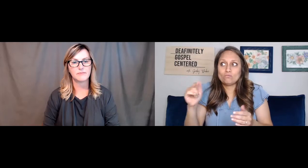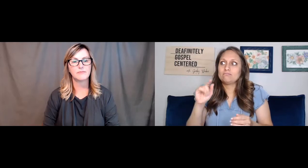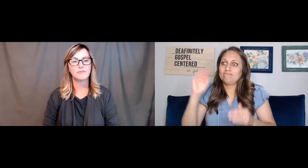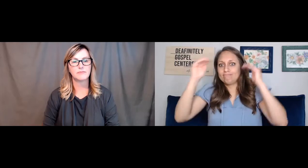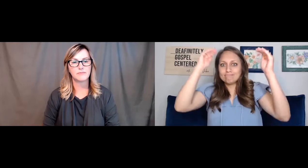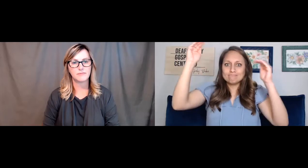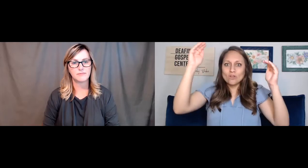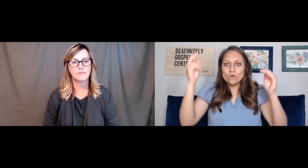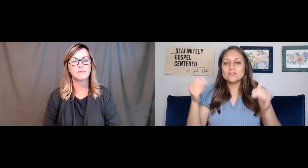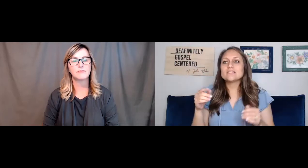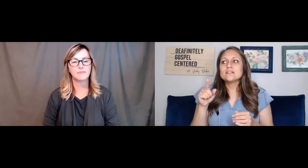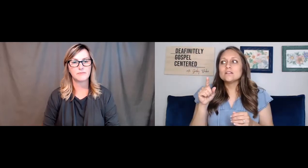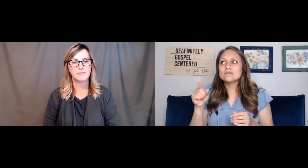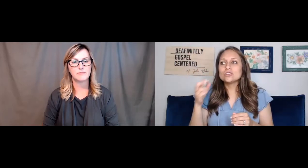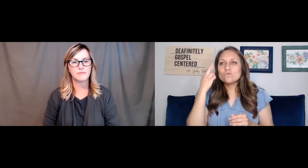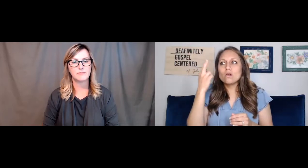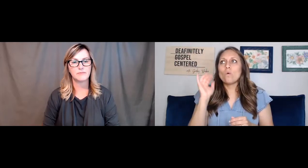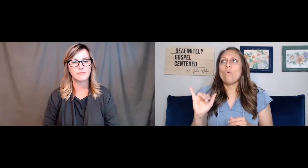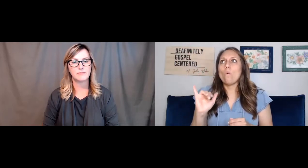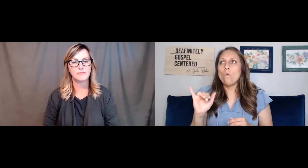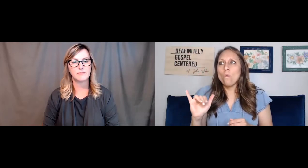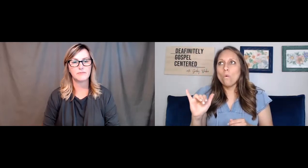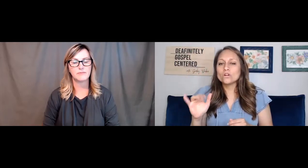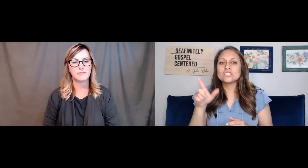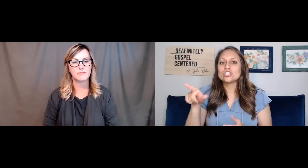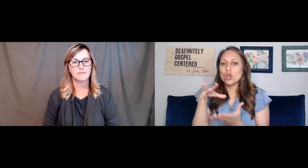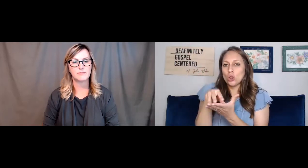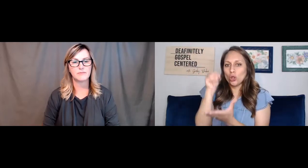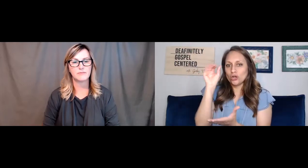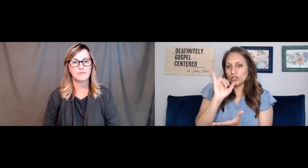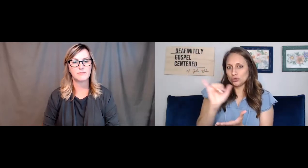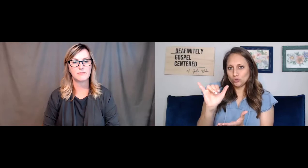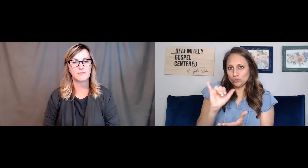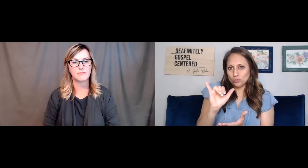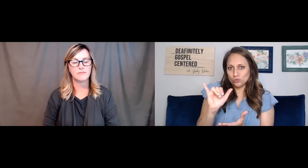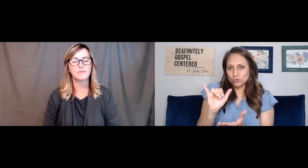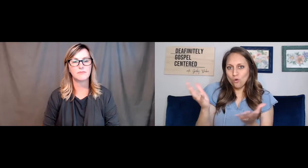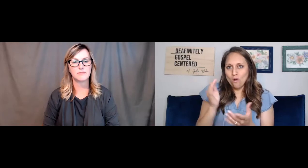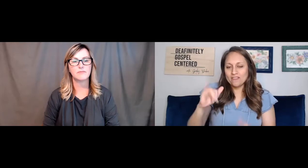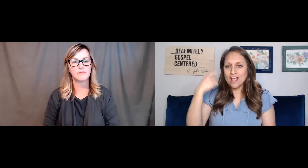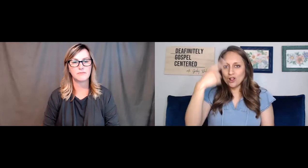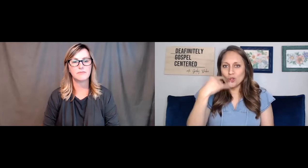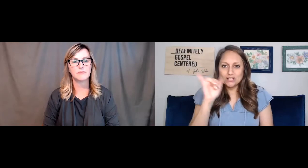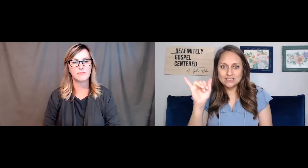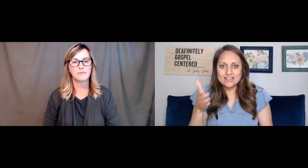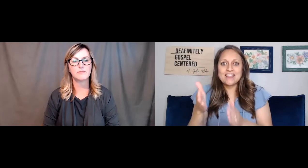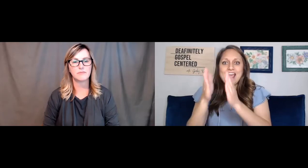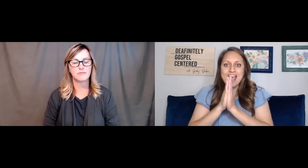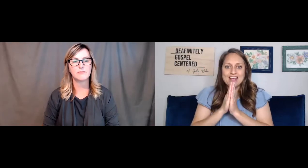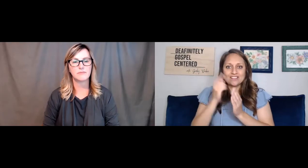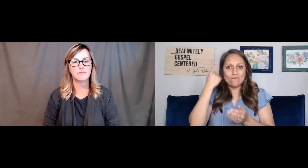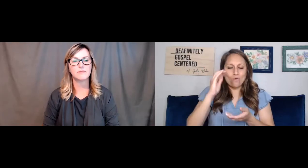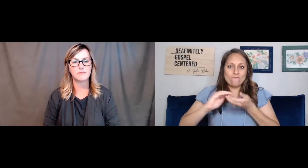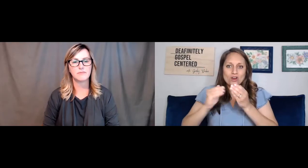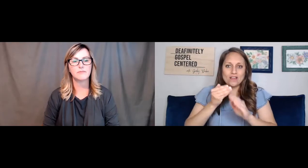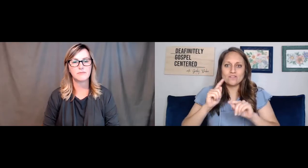for her now as an adult, she realizes more that she's still learning what forgiveness looks like